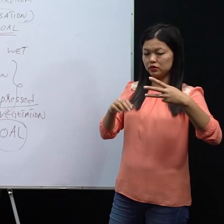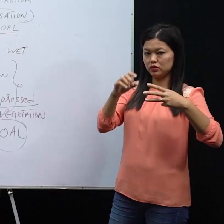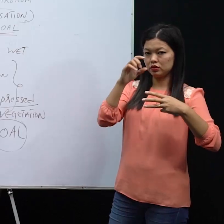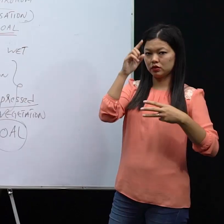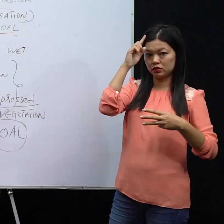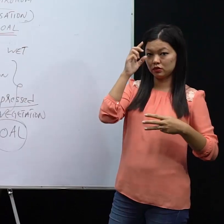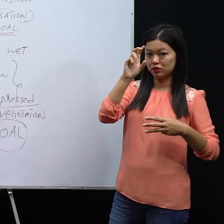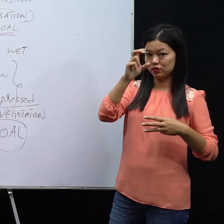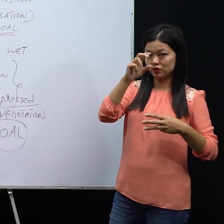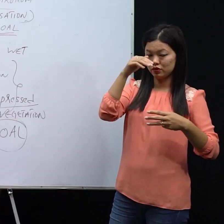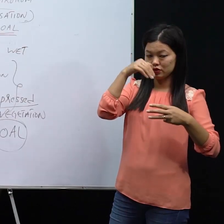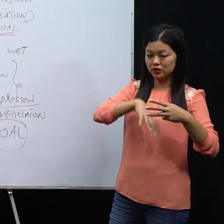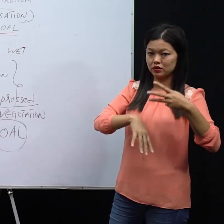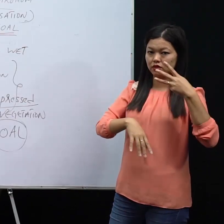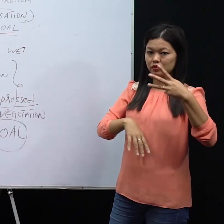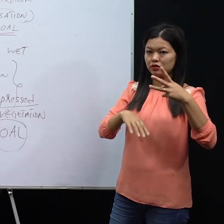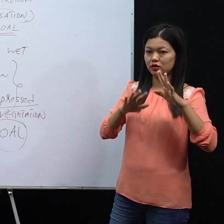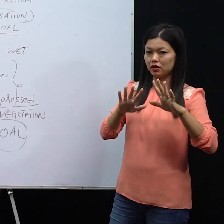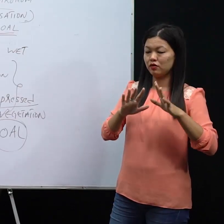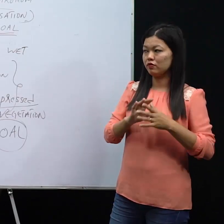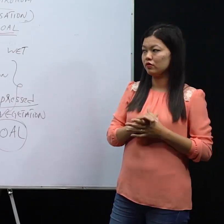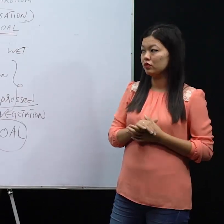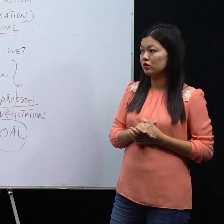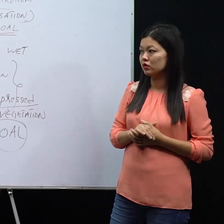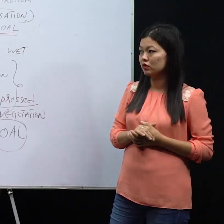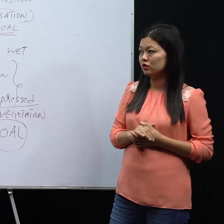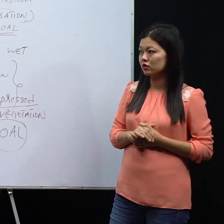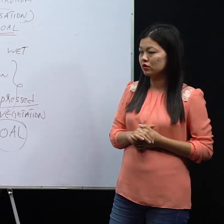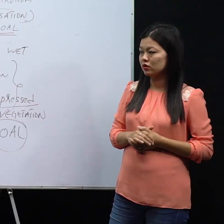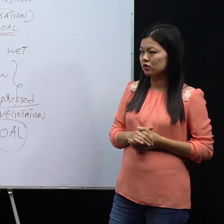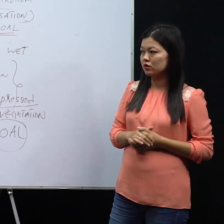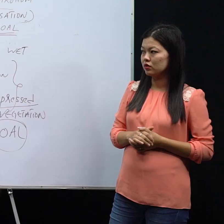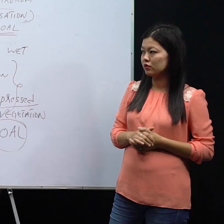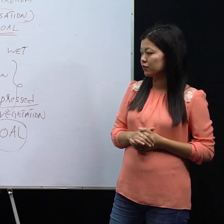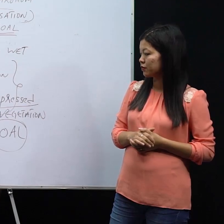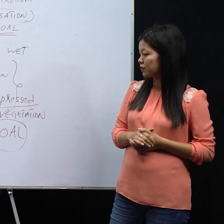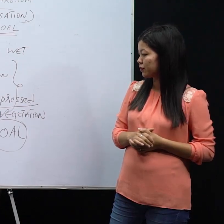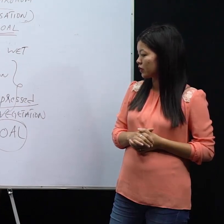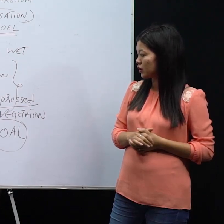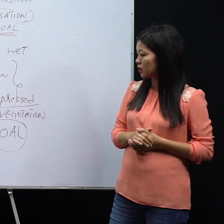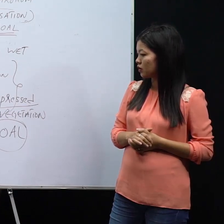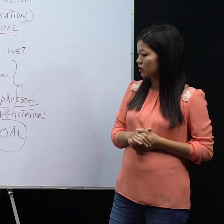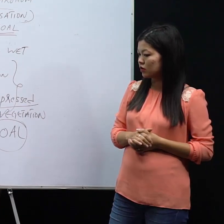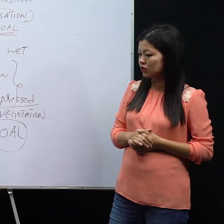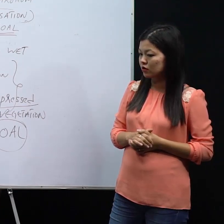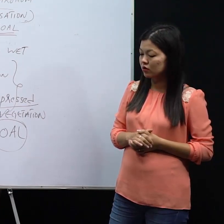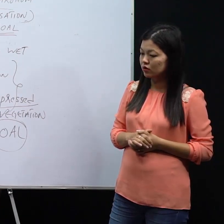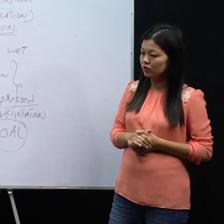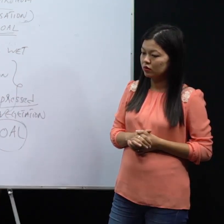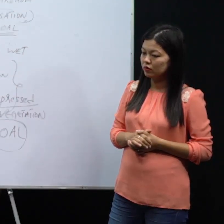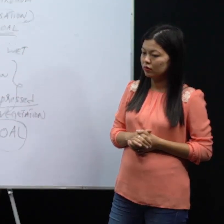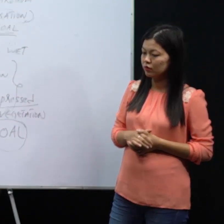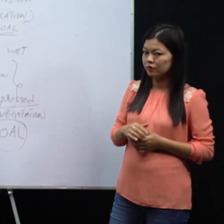products, okay? That is coke, okay? Coal tar and coal gas. So I'll write it